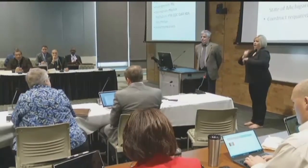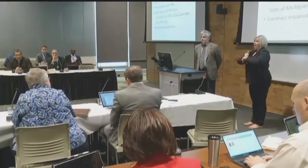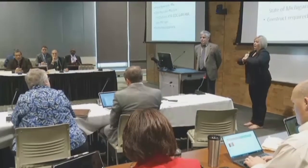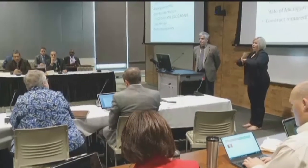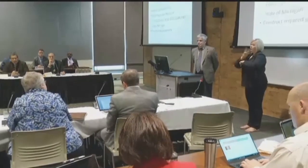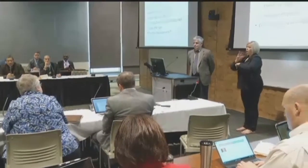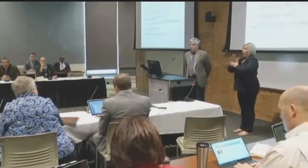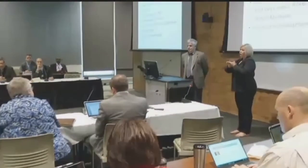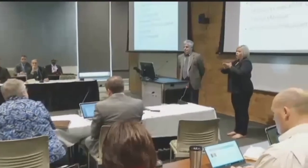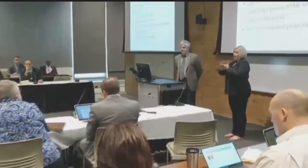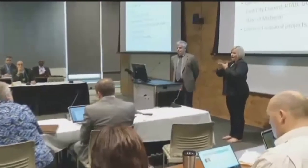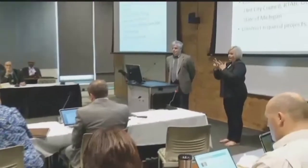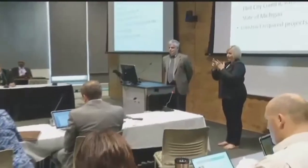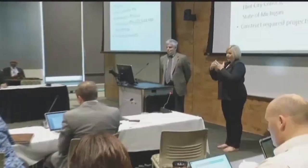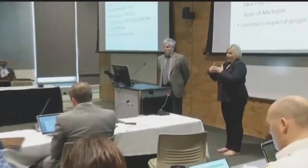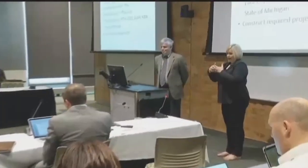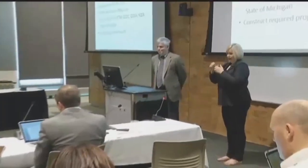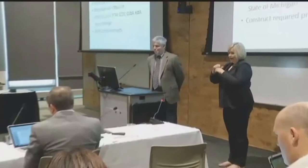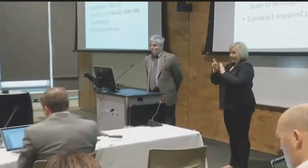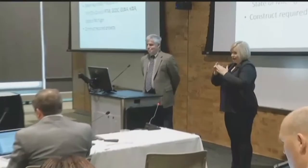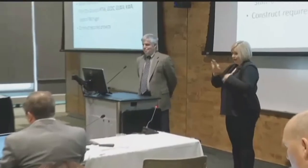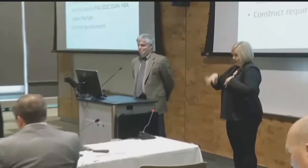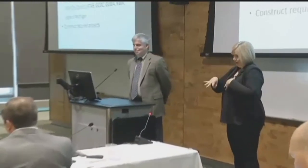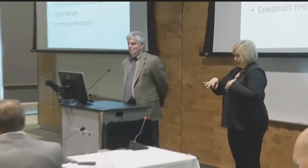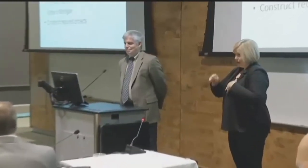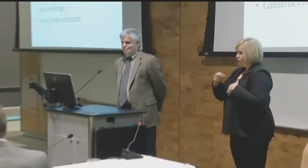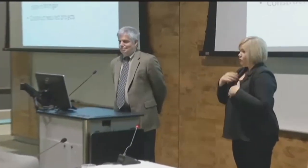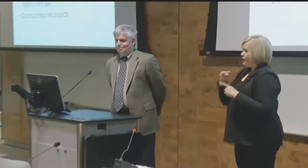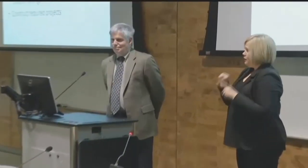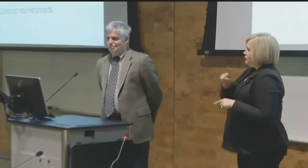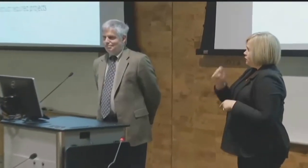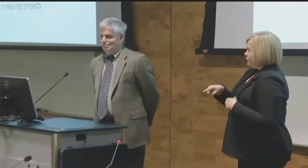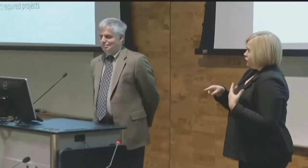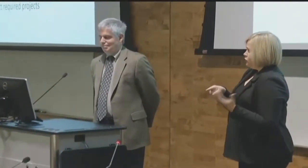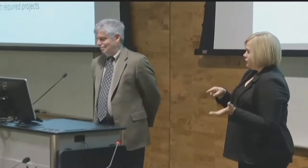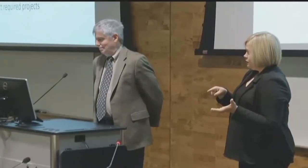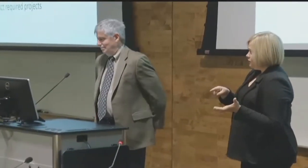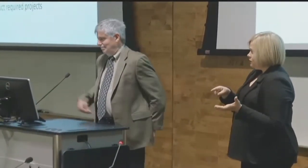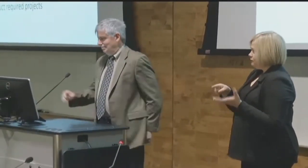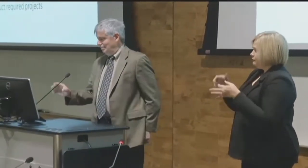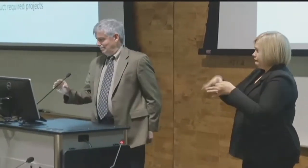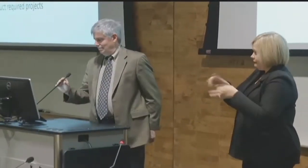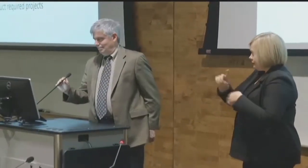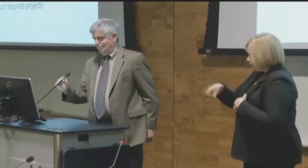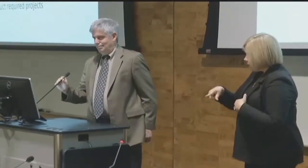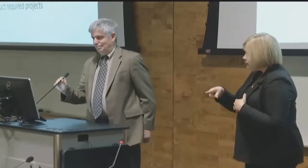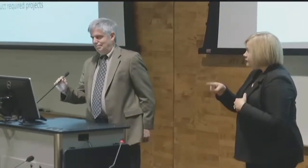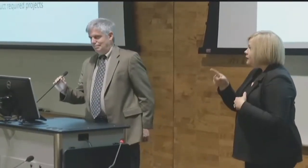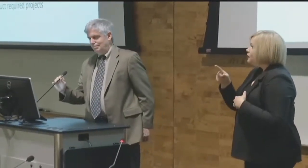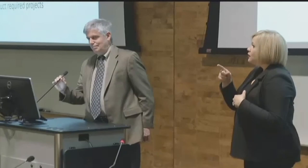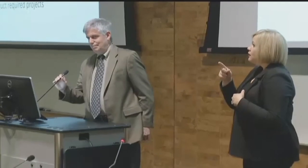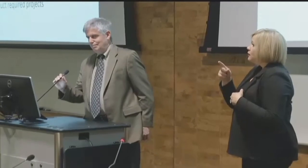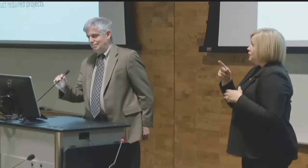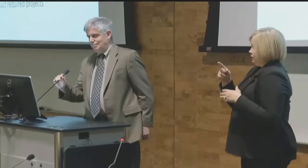plant in the city of Flint. So I guess my question is, basic question, are we making sure